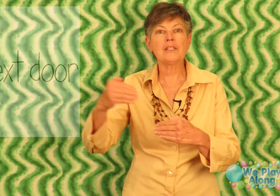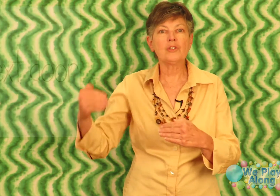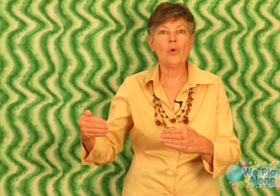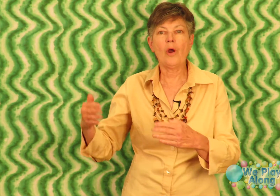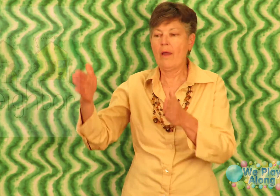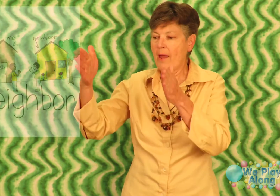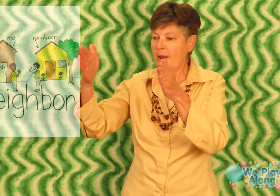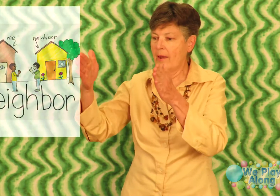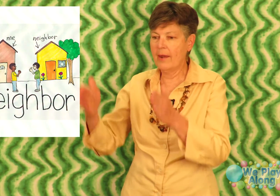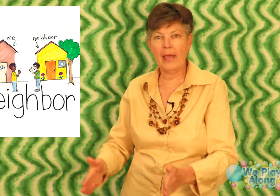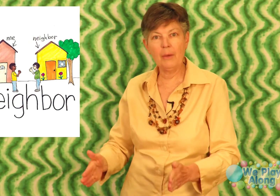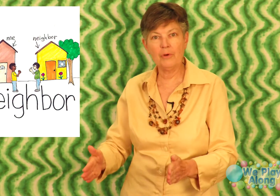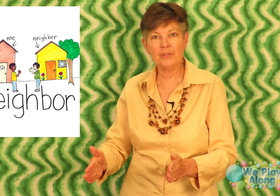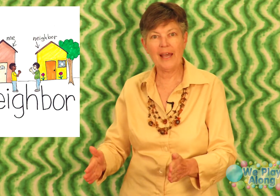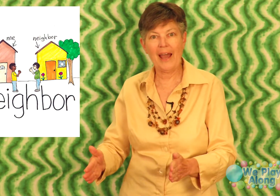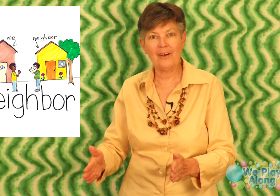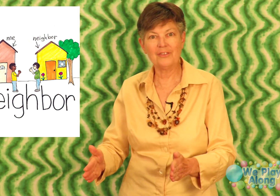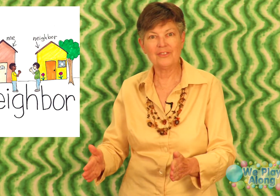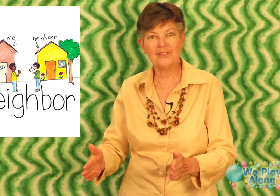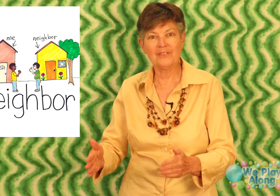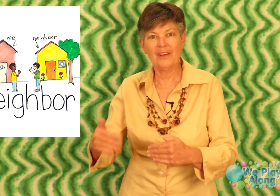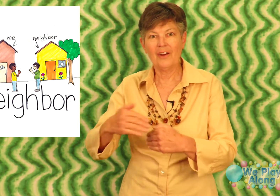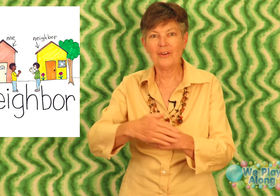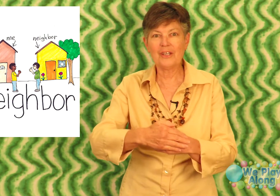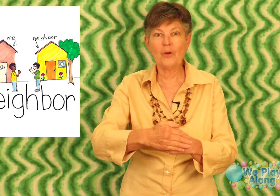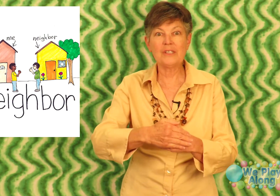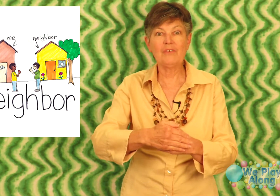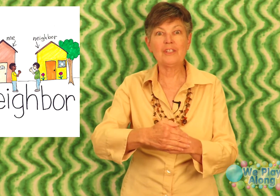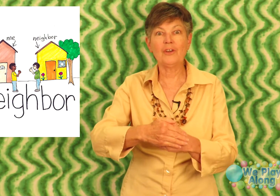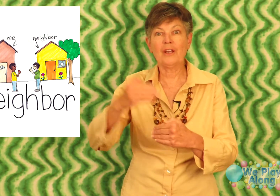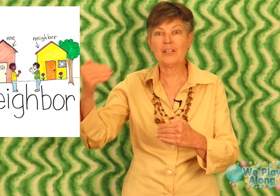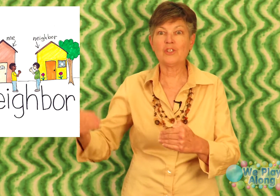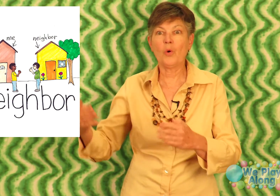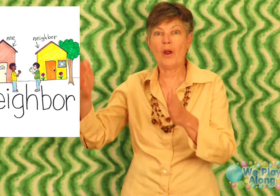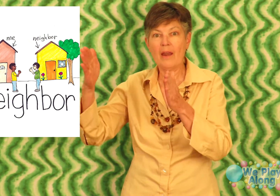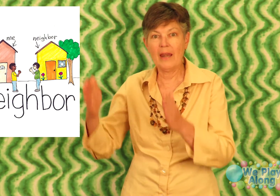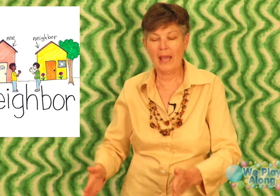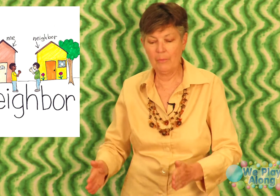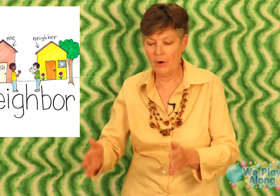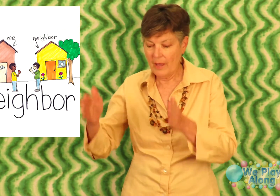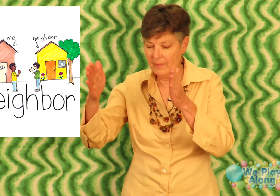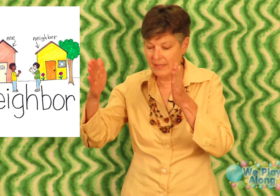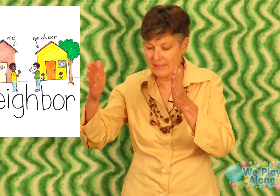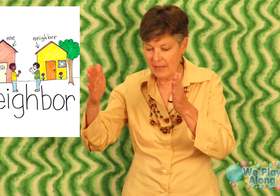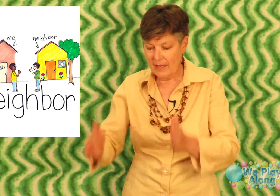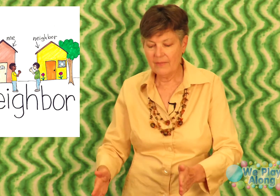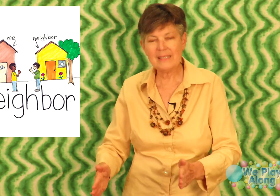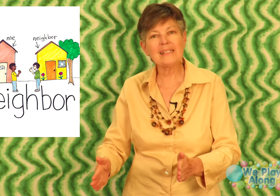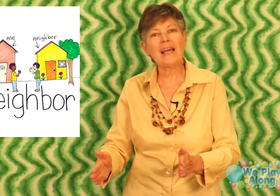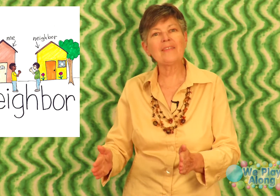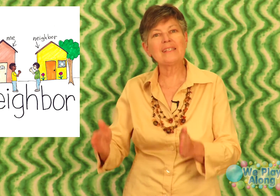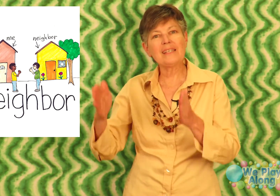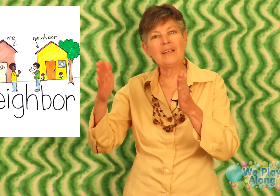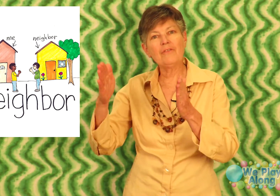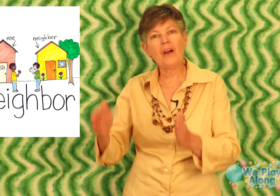next door neighbor's house, or to go visit your next door neighbor, this is like the